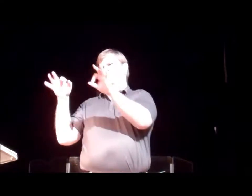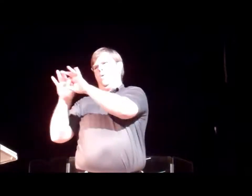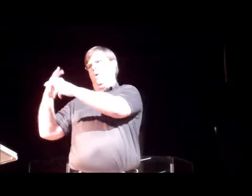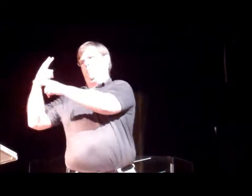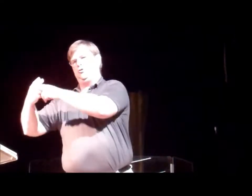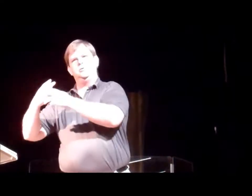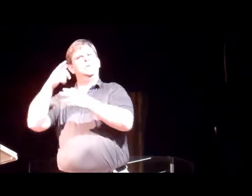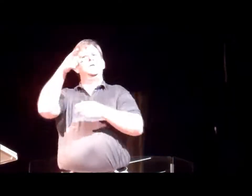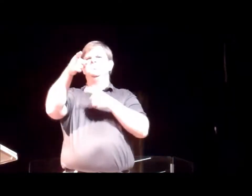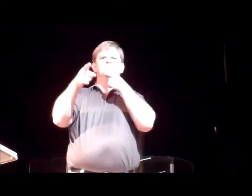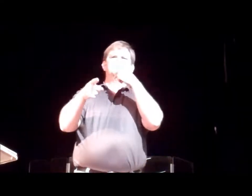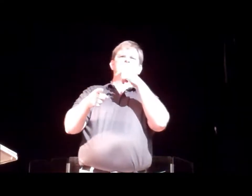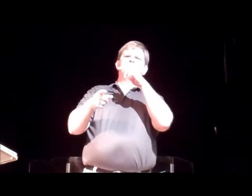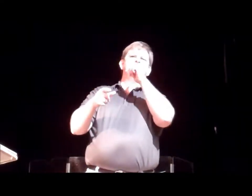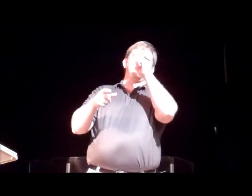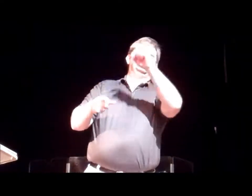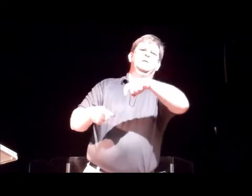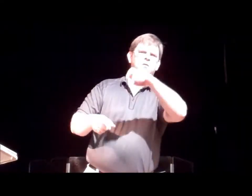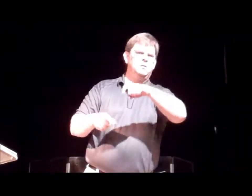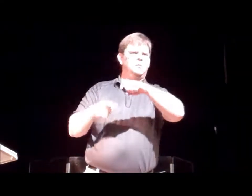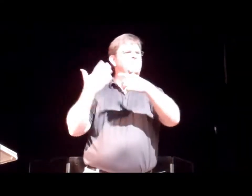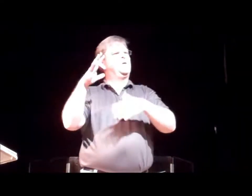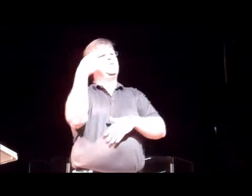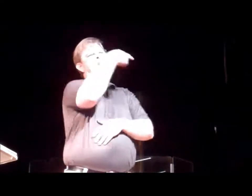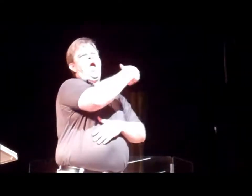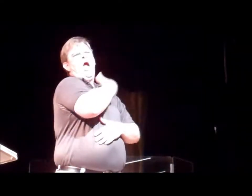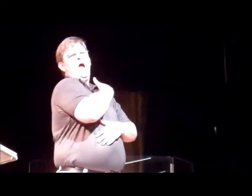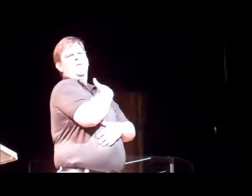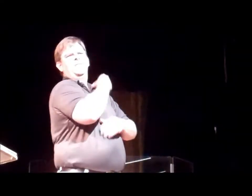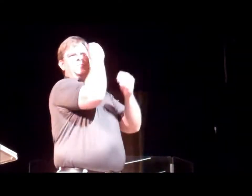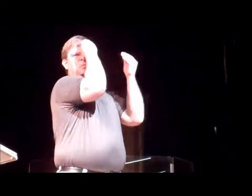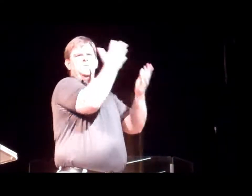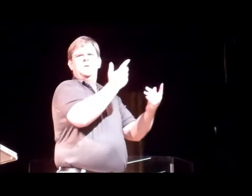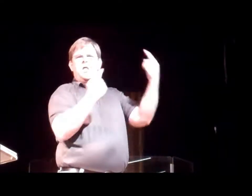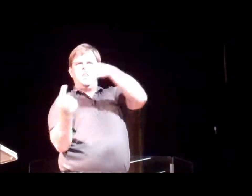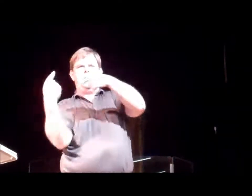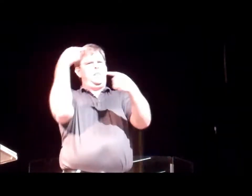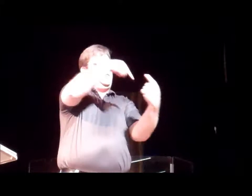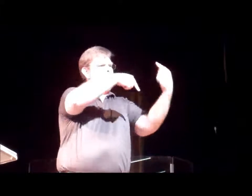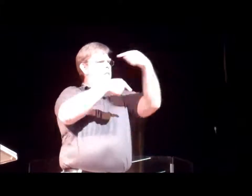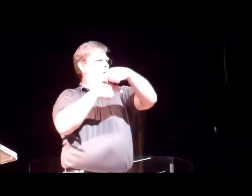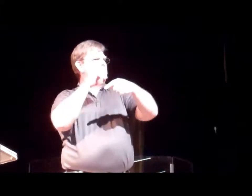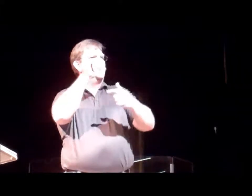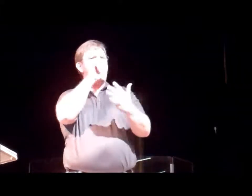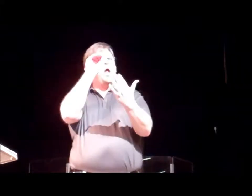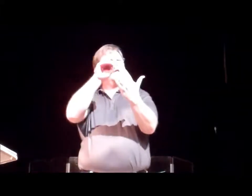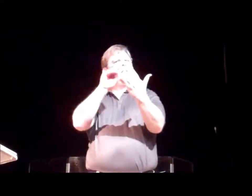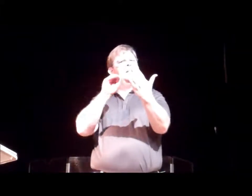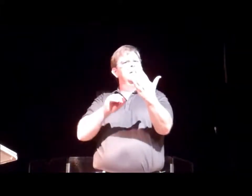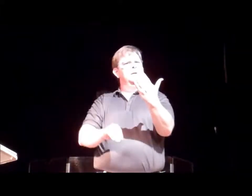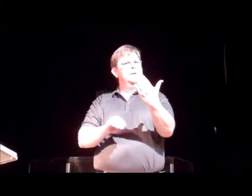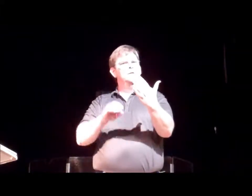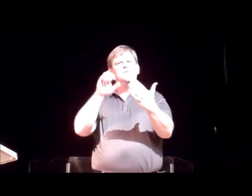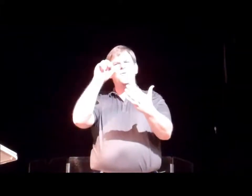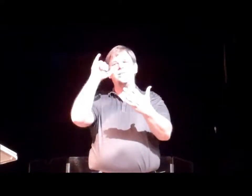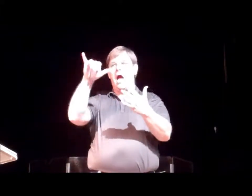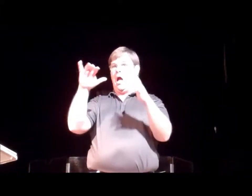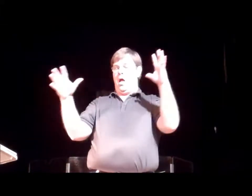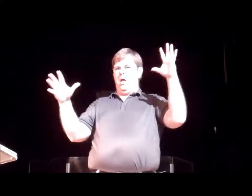7 sayings that they're all important to mention, yet one of the 4 may have chosen to mention it and the other 3 may